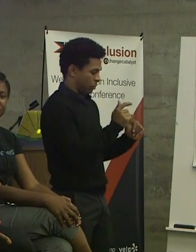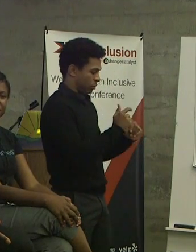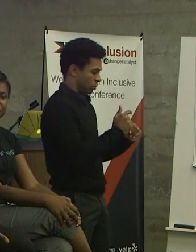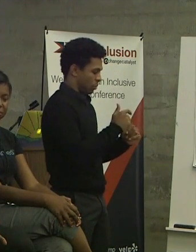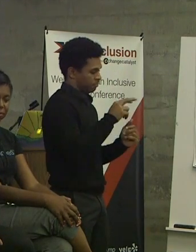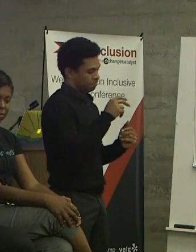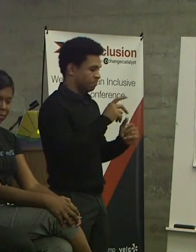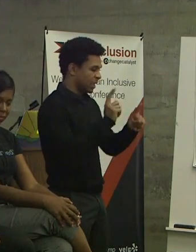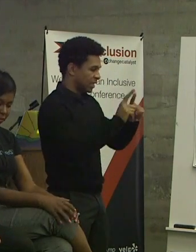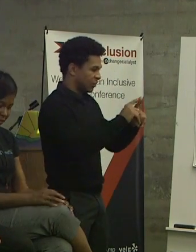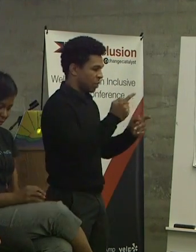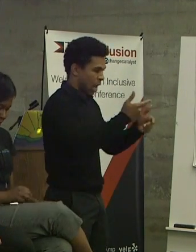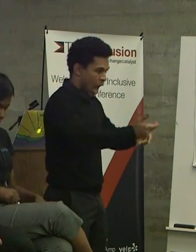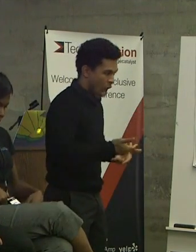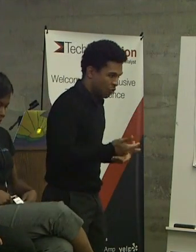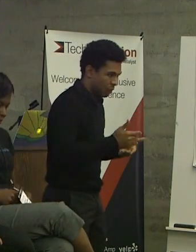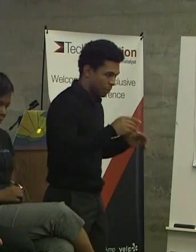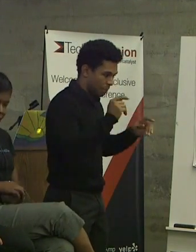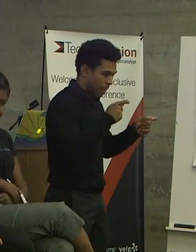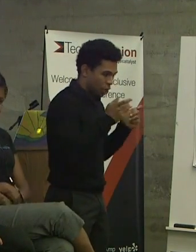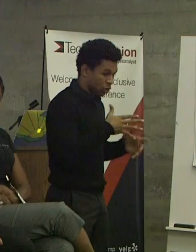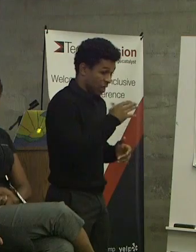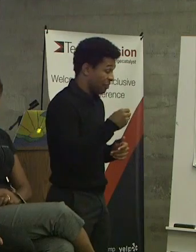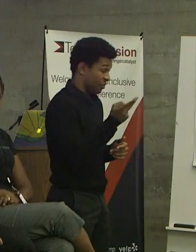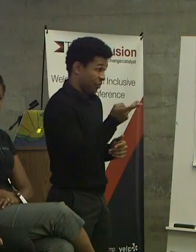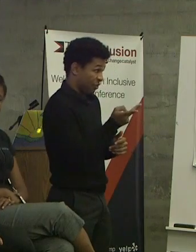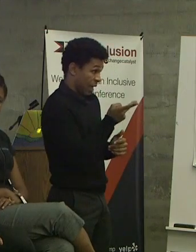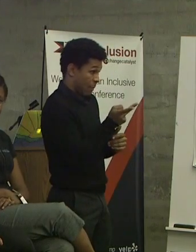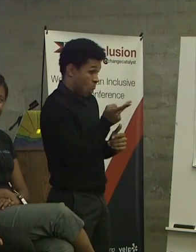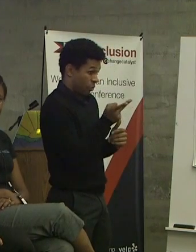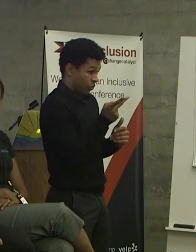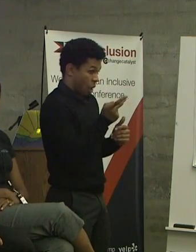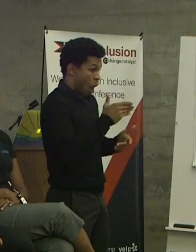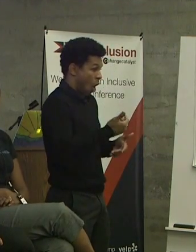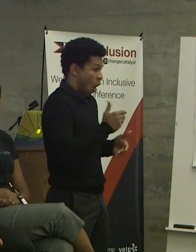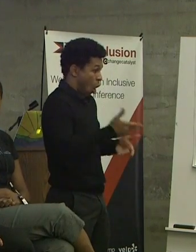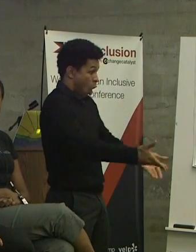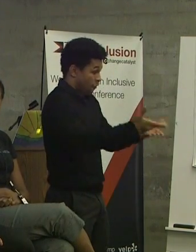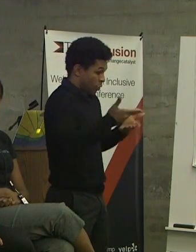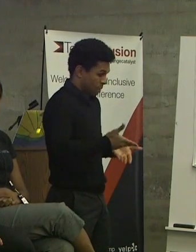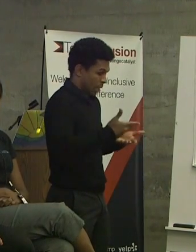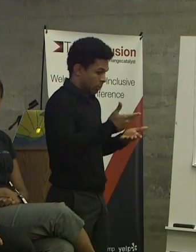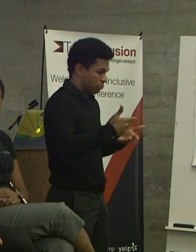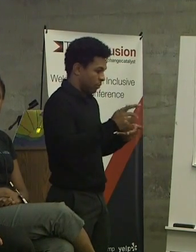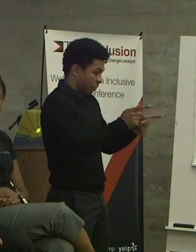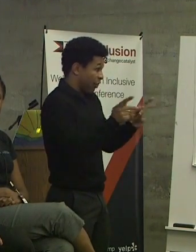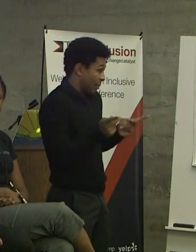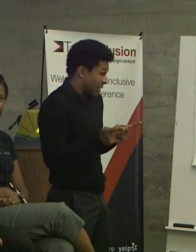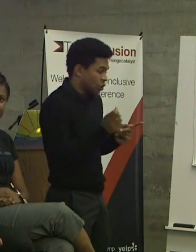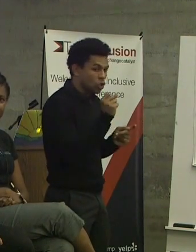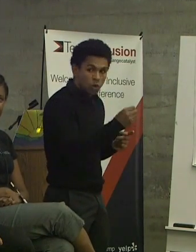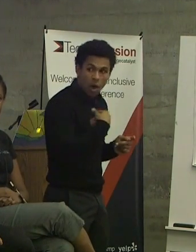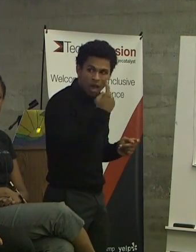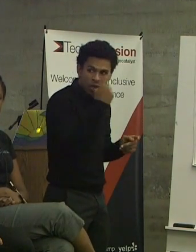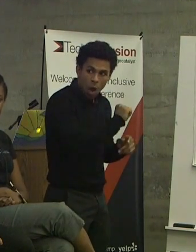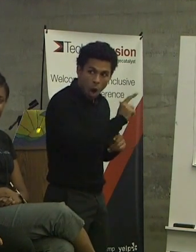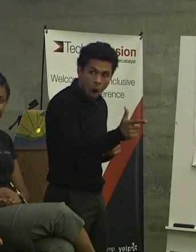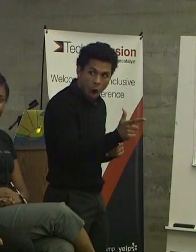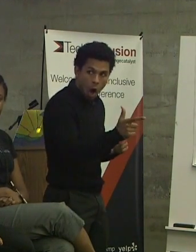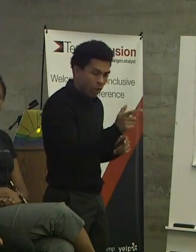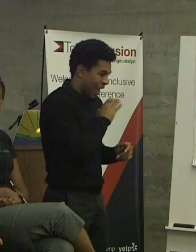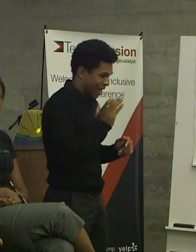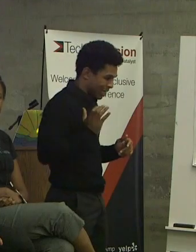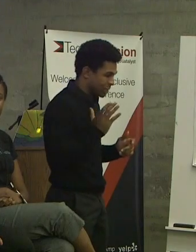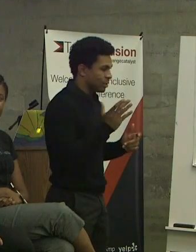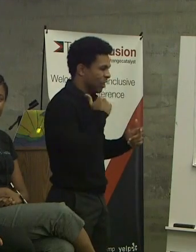they offered me both positions. And it was such a beautiful experience, I think, as far as a candidate. And I think all candidates, especially